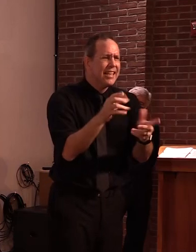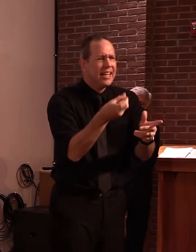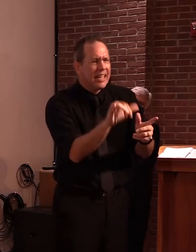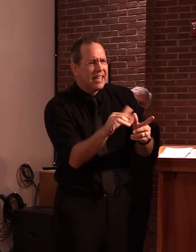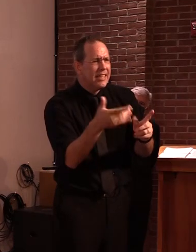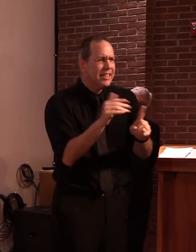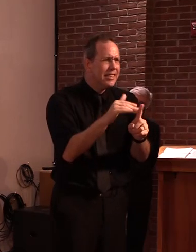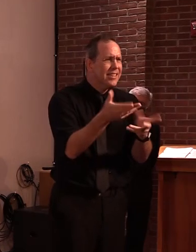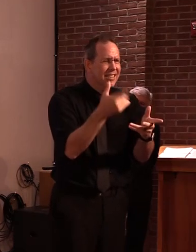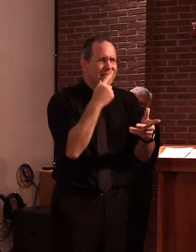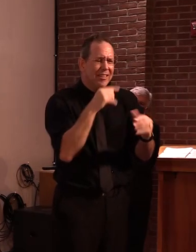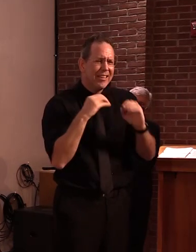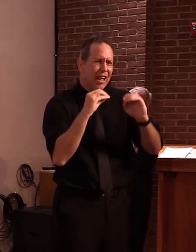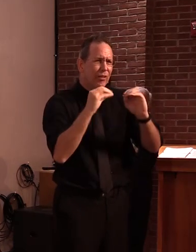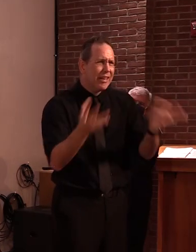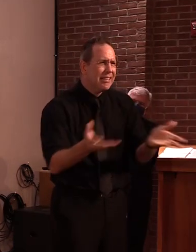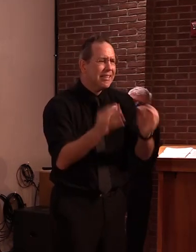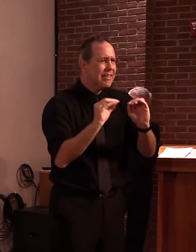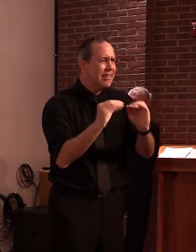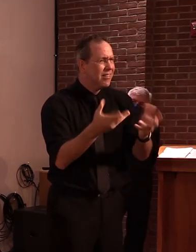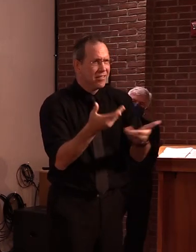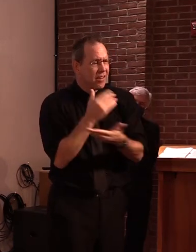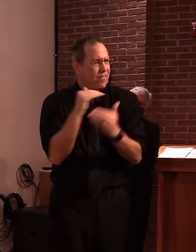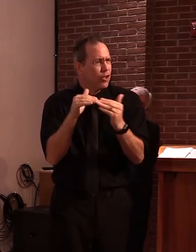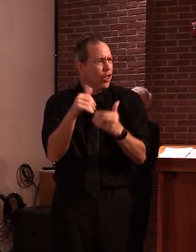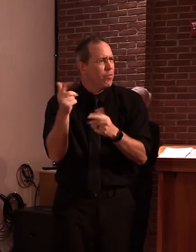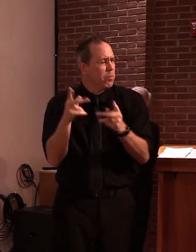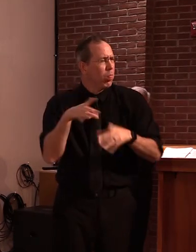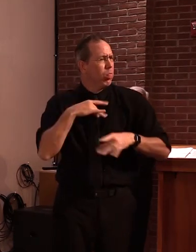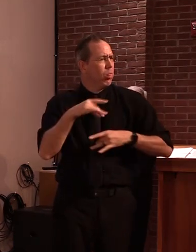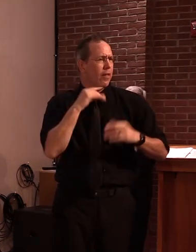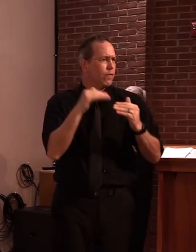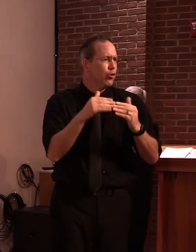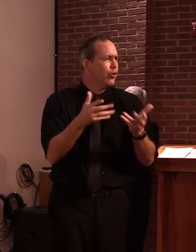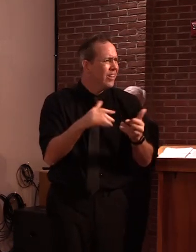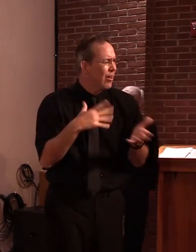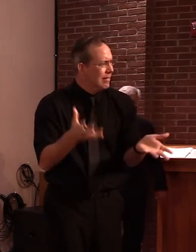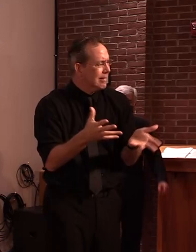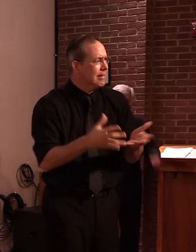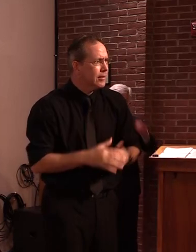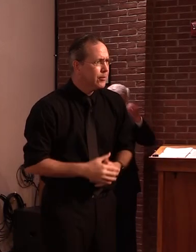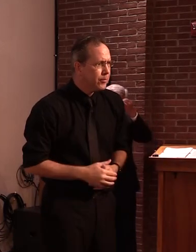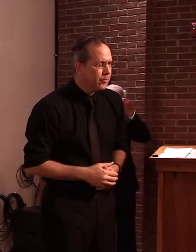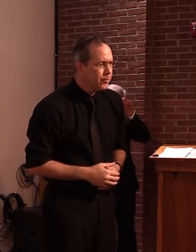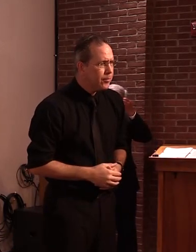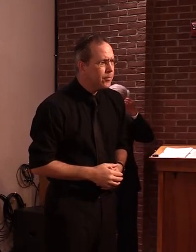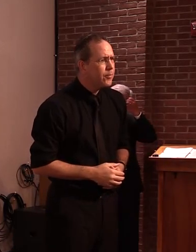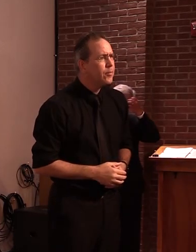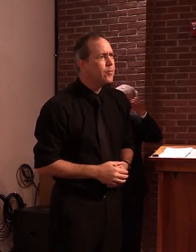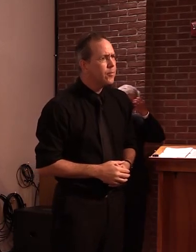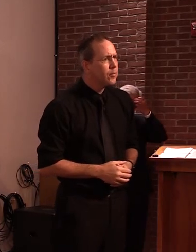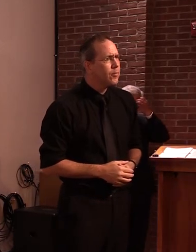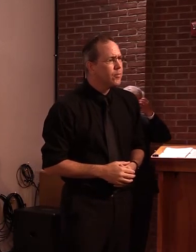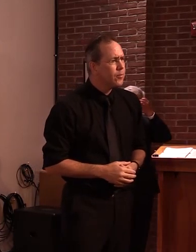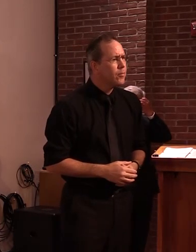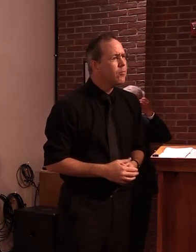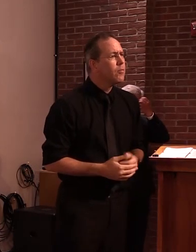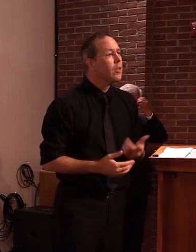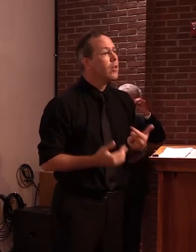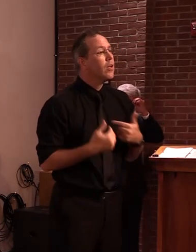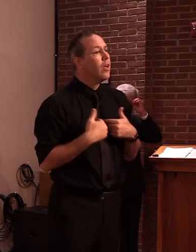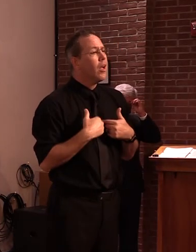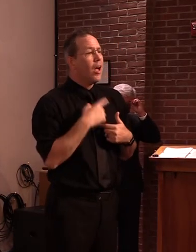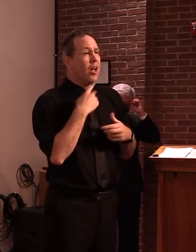that I announced in my remarks, 200,000 free cloth masks will be